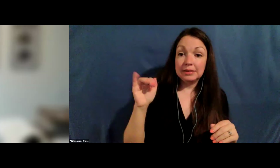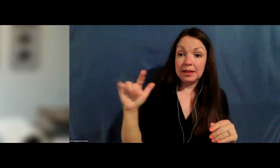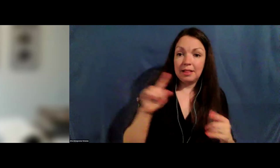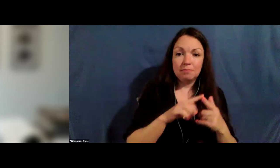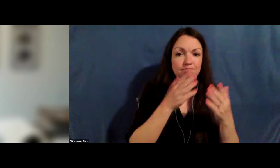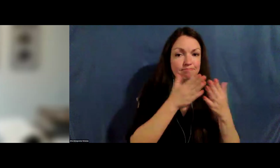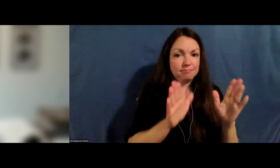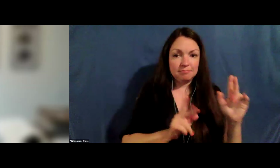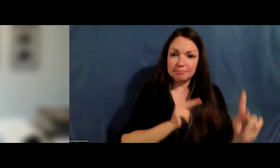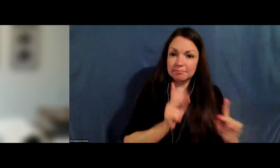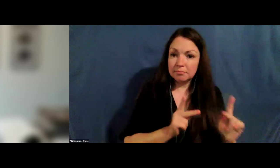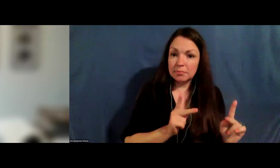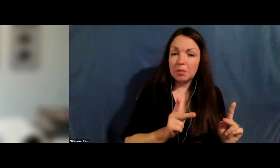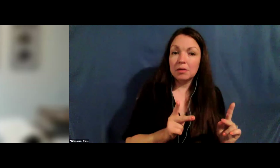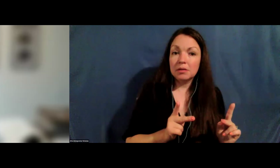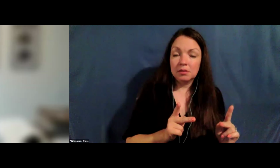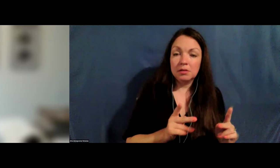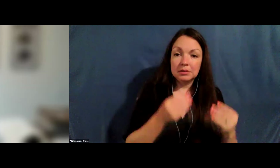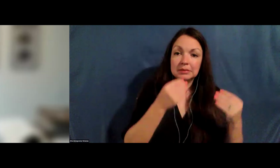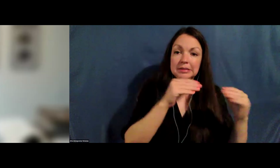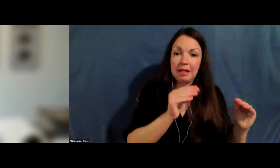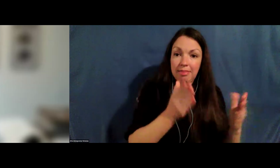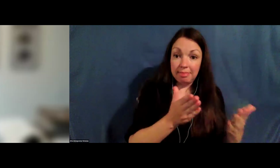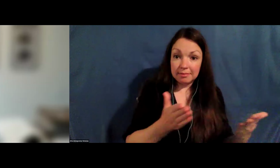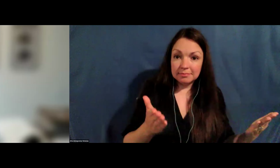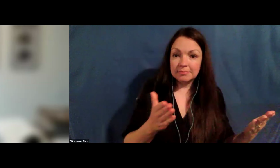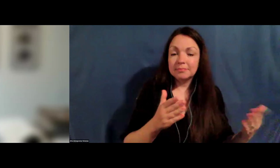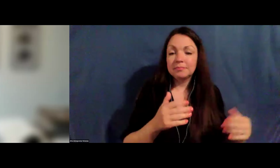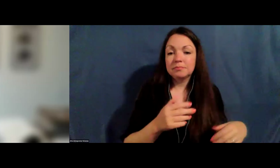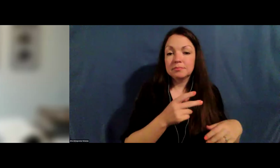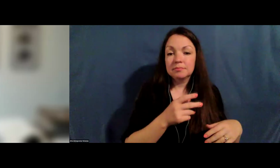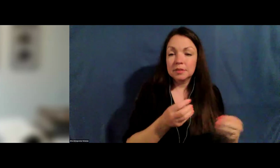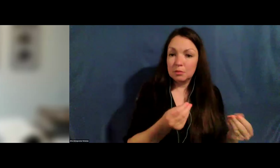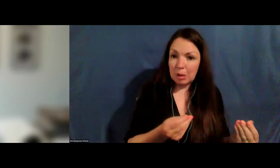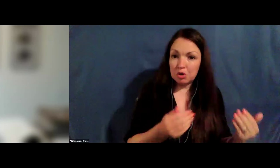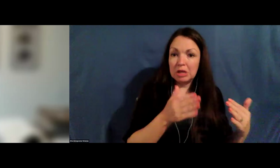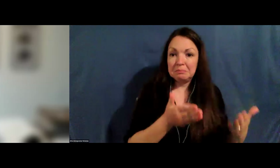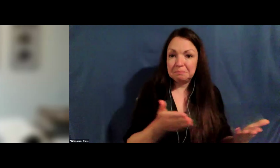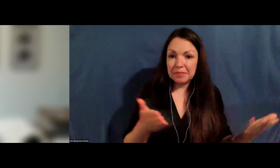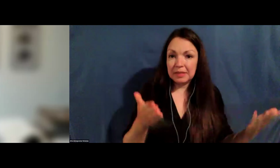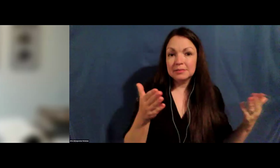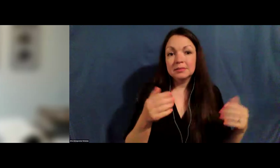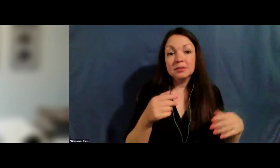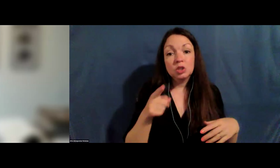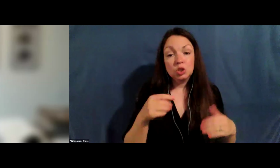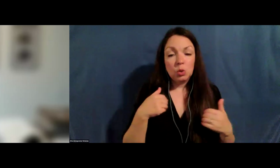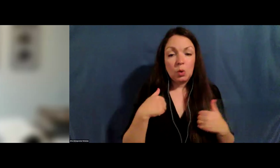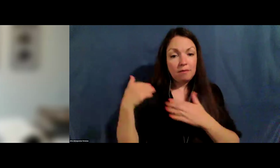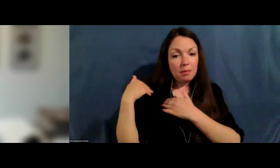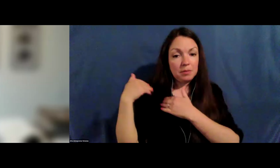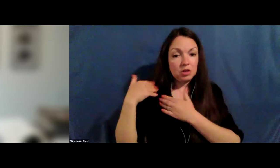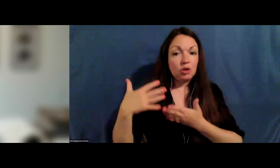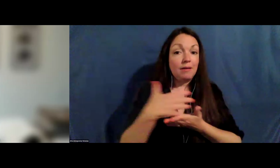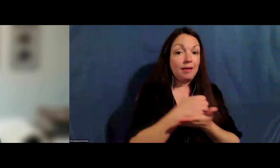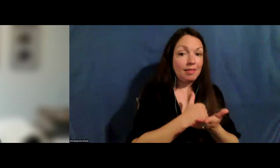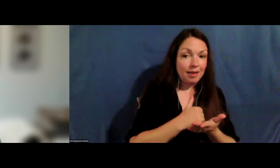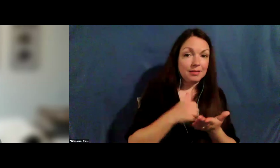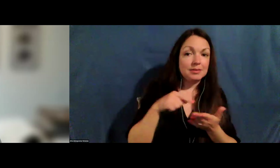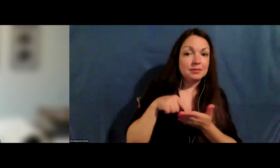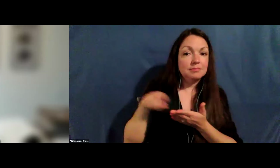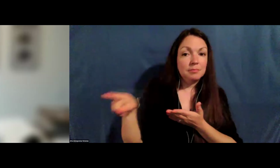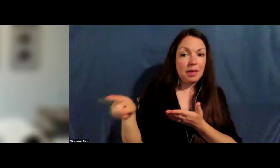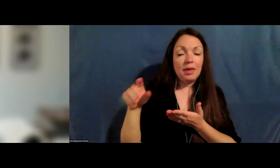personal property, then you have an obligation to collect and remit Illinois sales tax on your sales